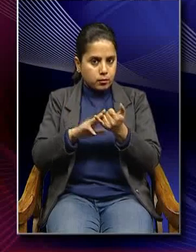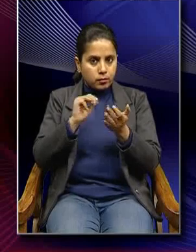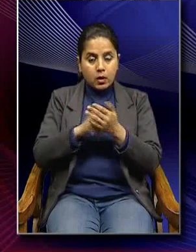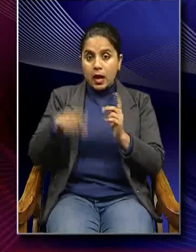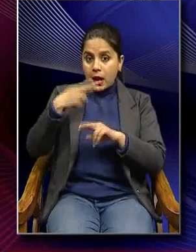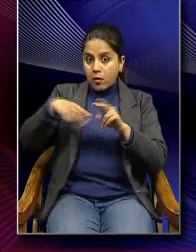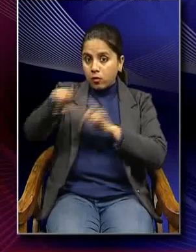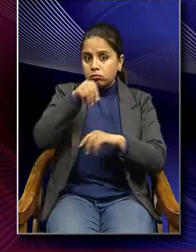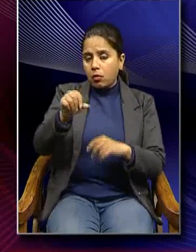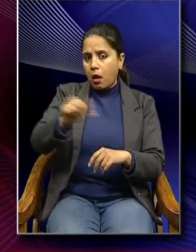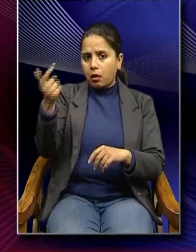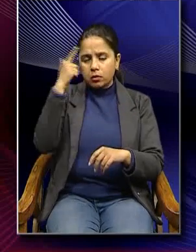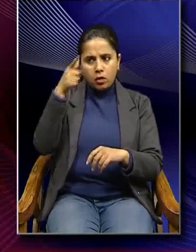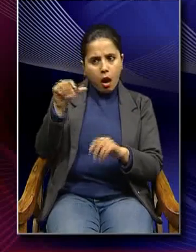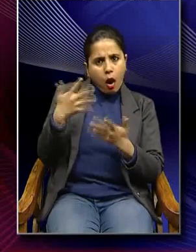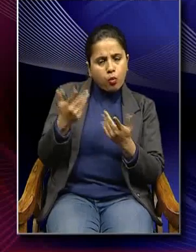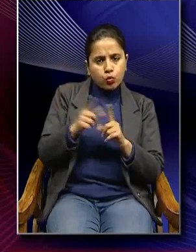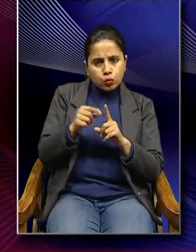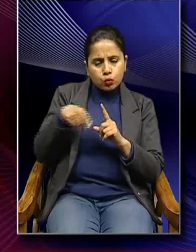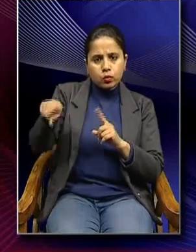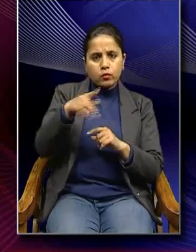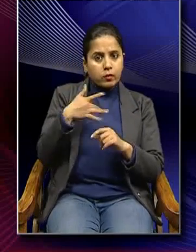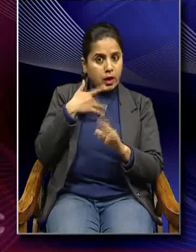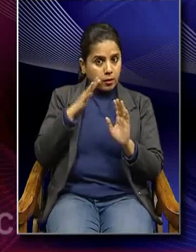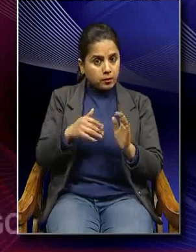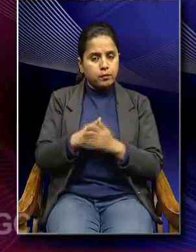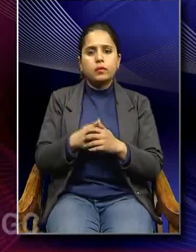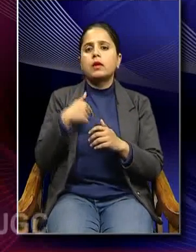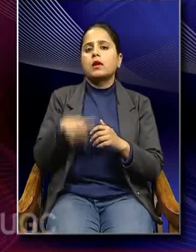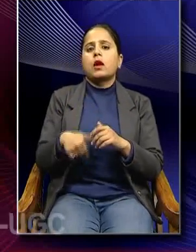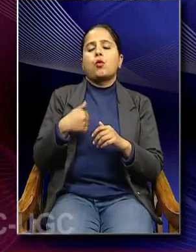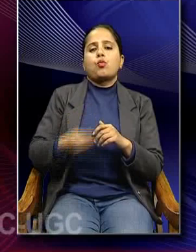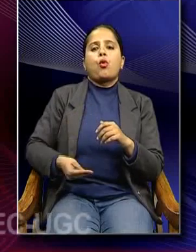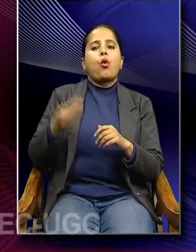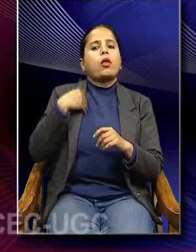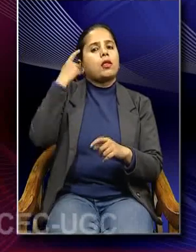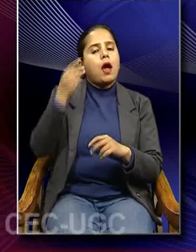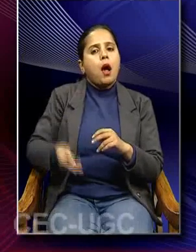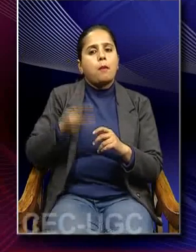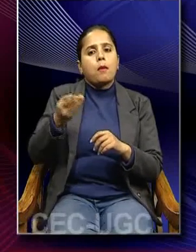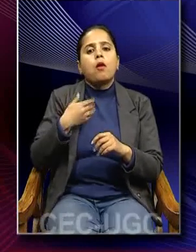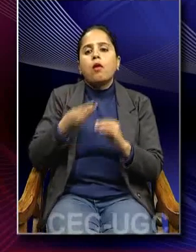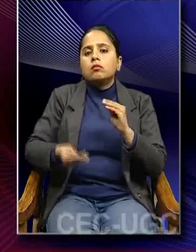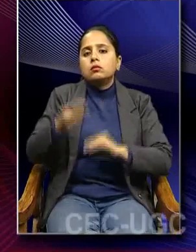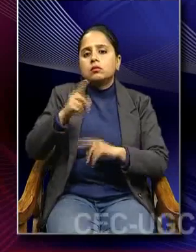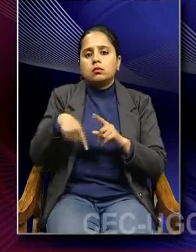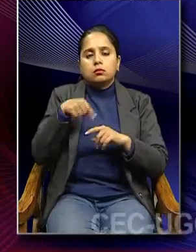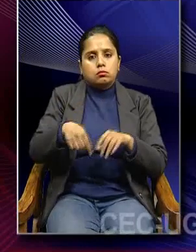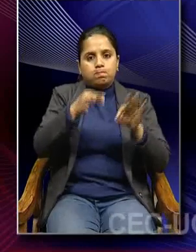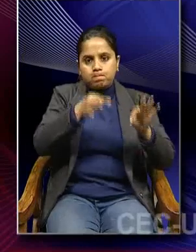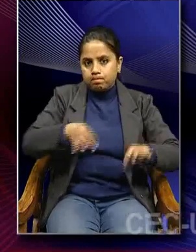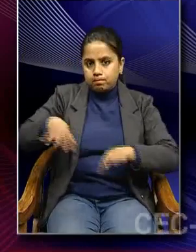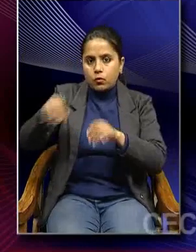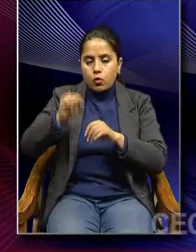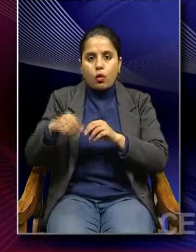about others generally, we may be more concerned about passing on the environmental legacy